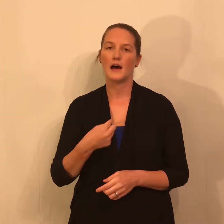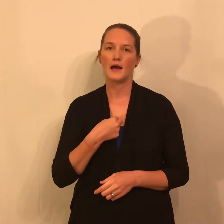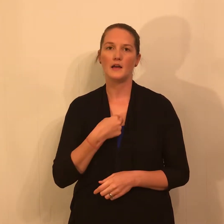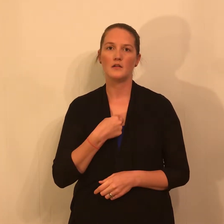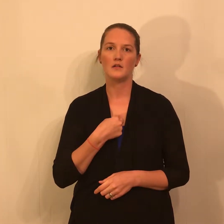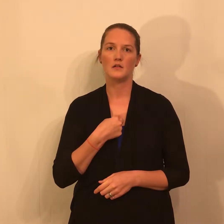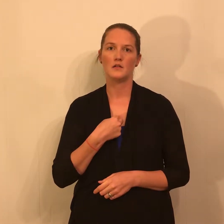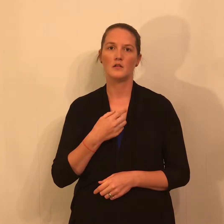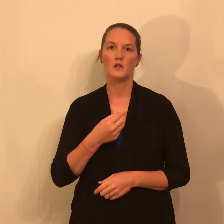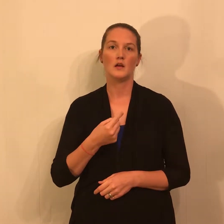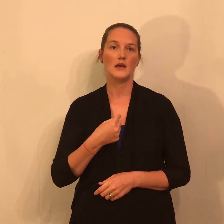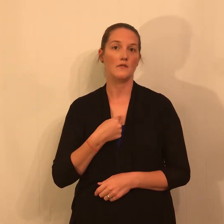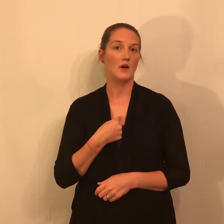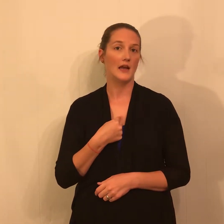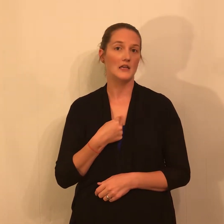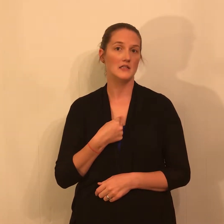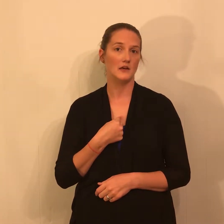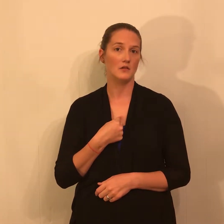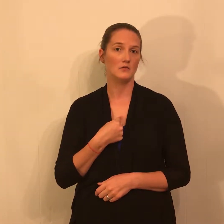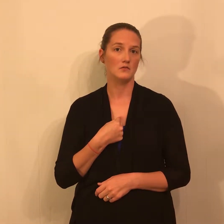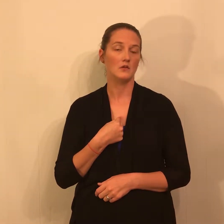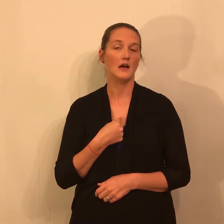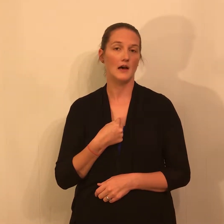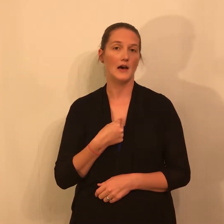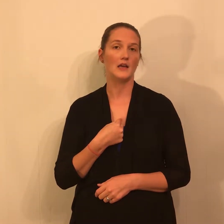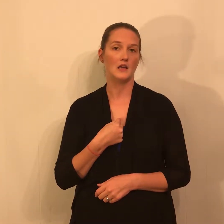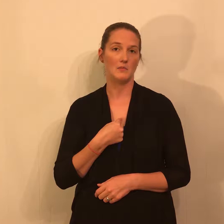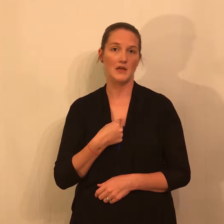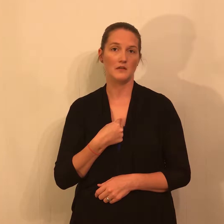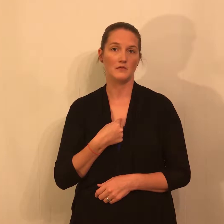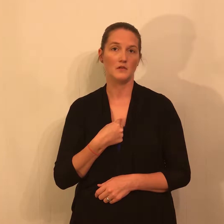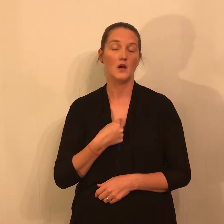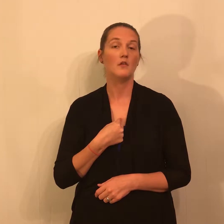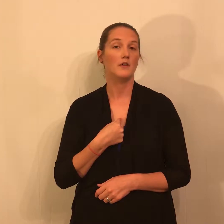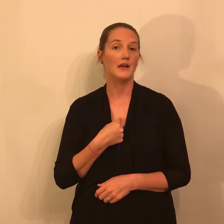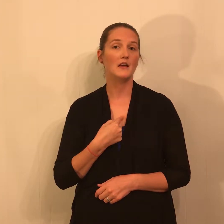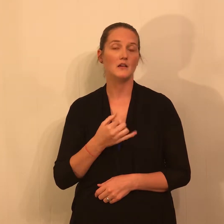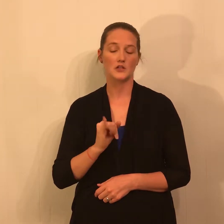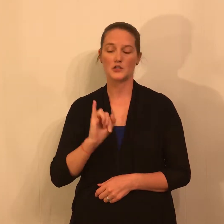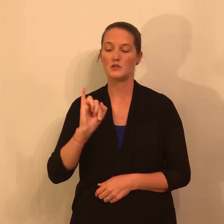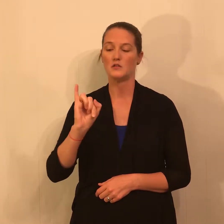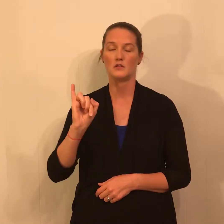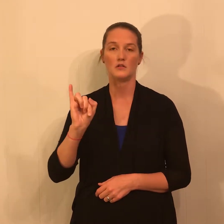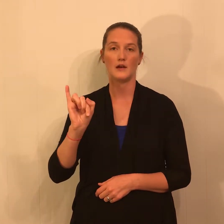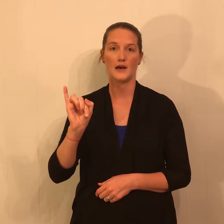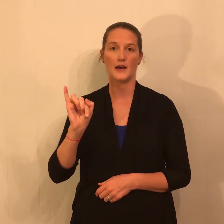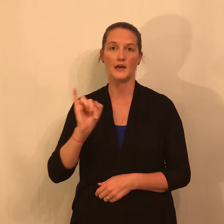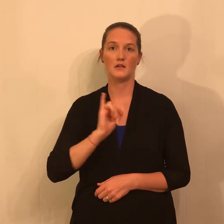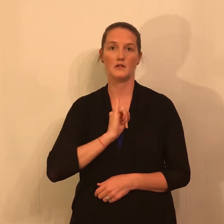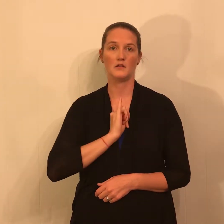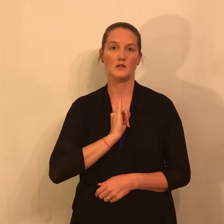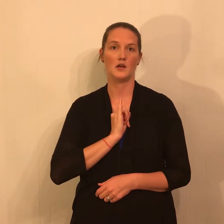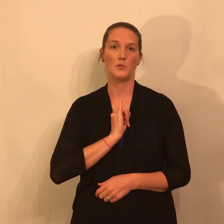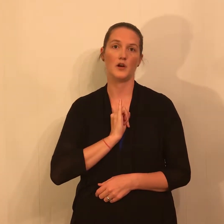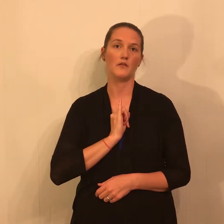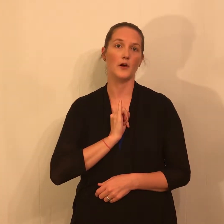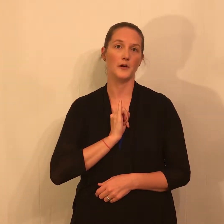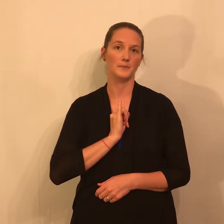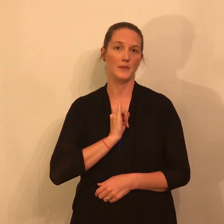I, for ASL, I and me. For English, I, and put it on your heart. I.